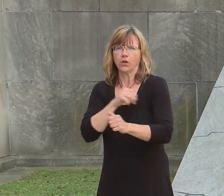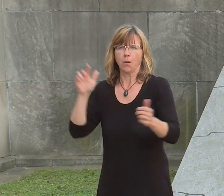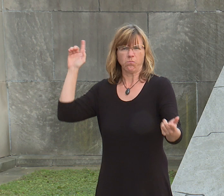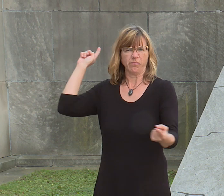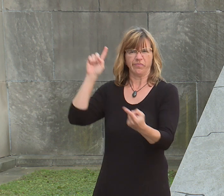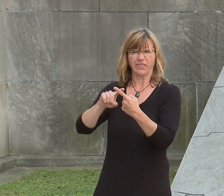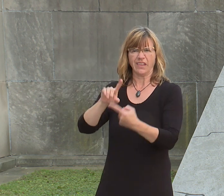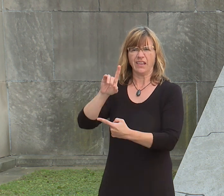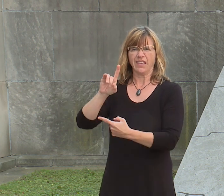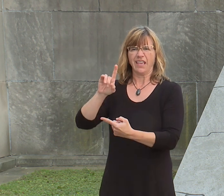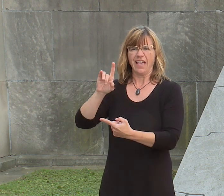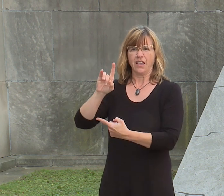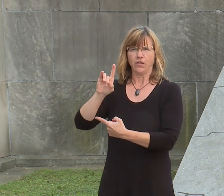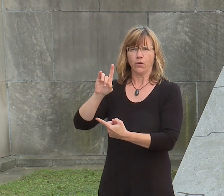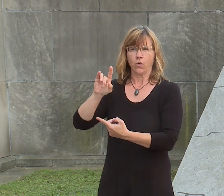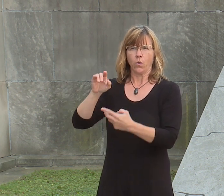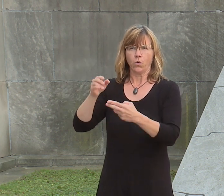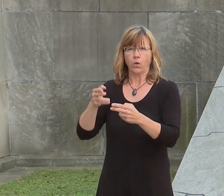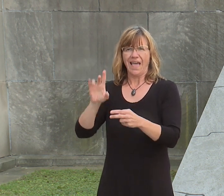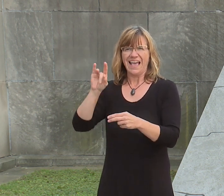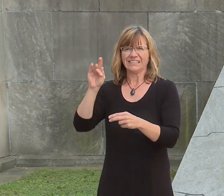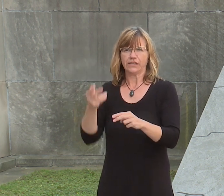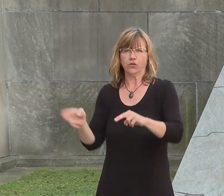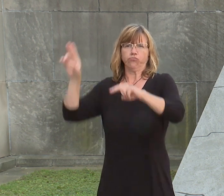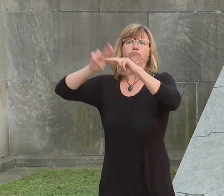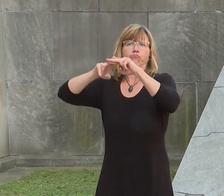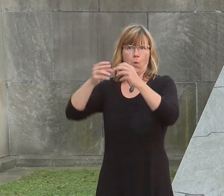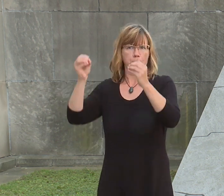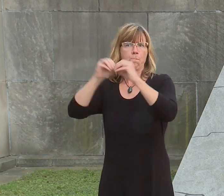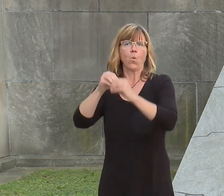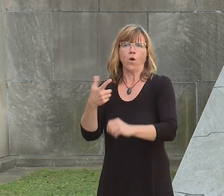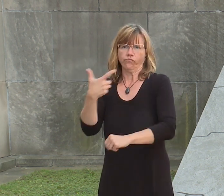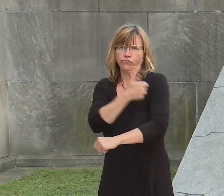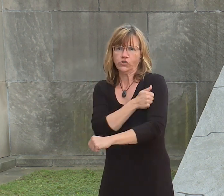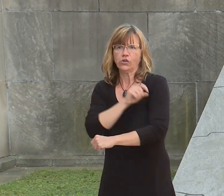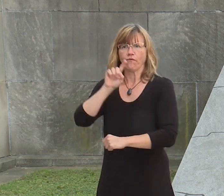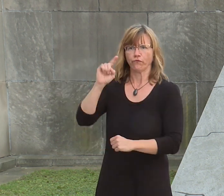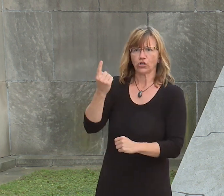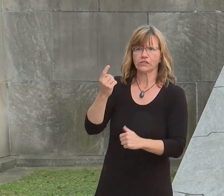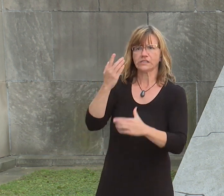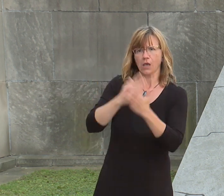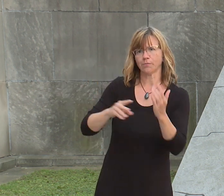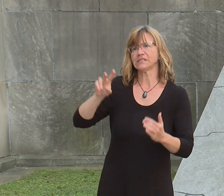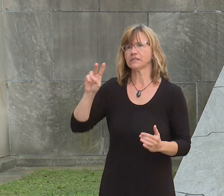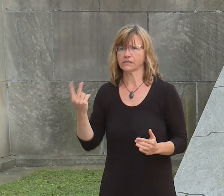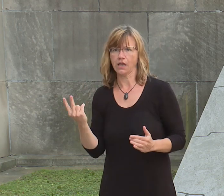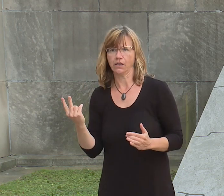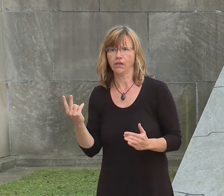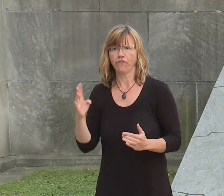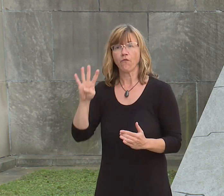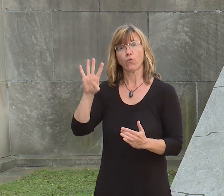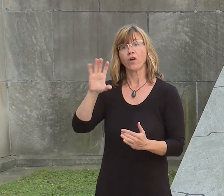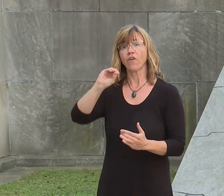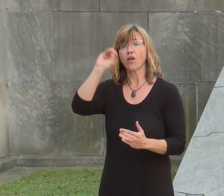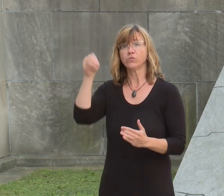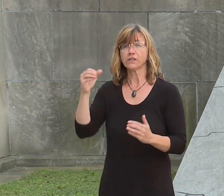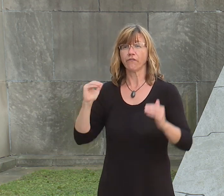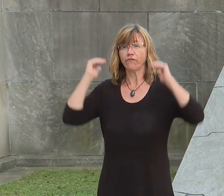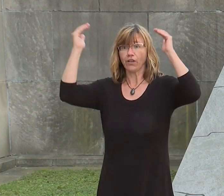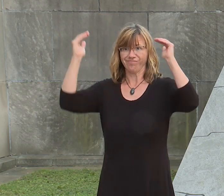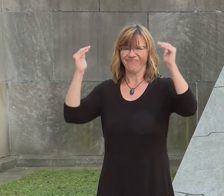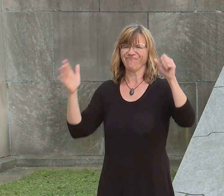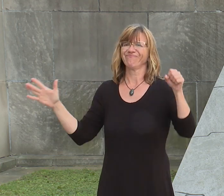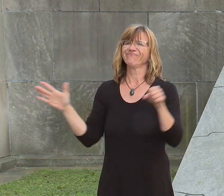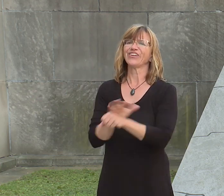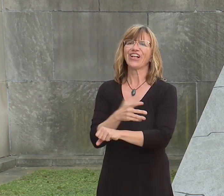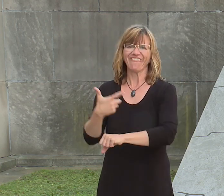vaccinated with either their first or single dose of vaccine, while 45% of adults are fully vaccinated. Mayor